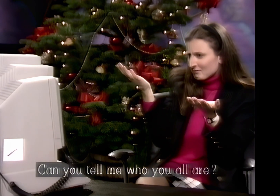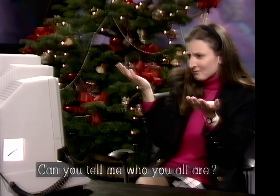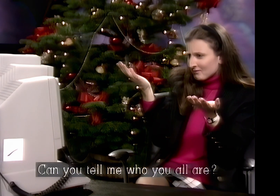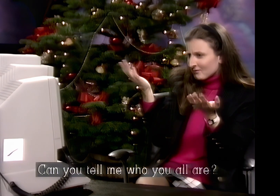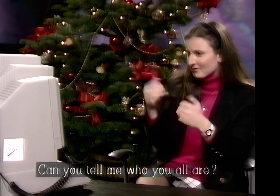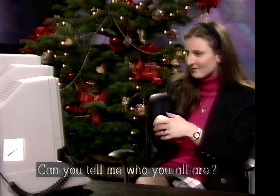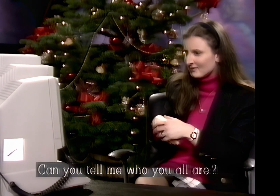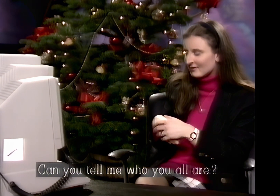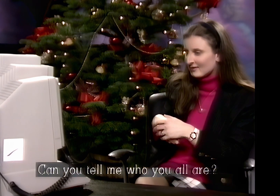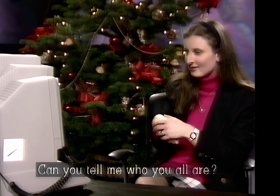Can you tell me who you all are?